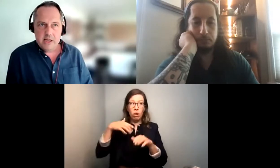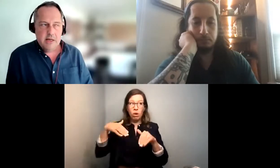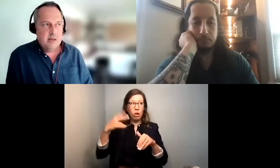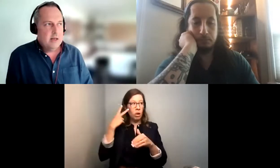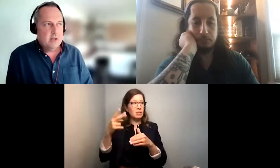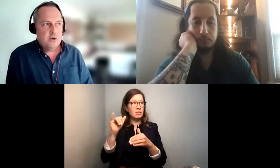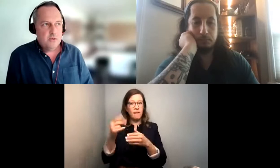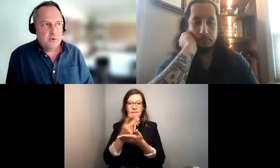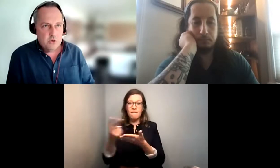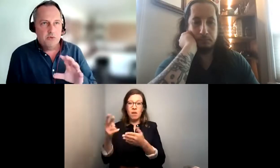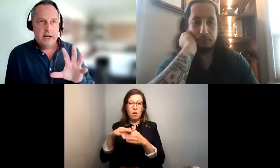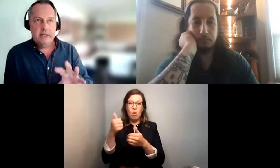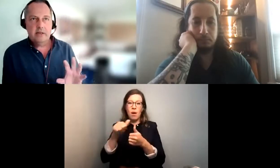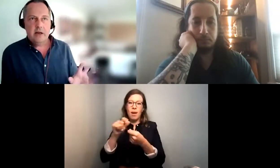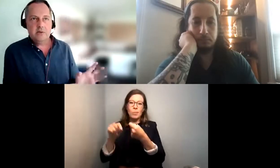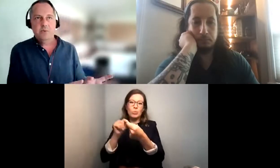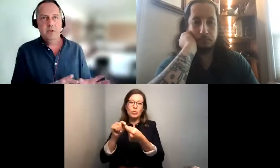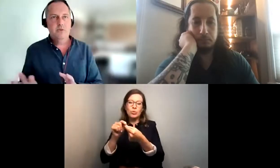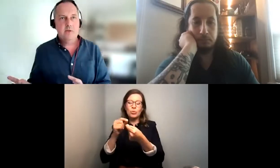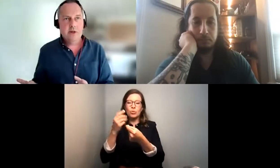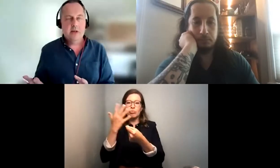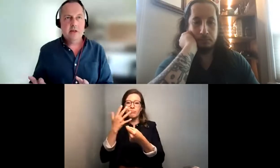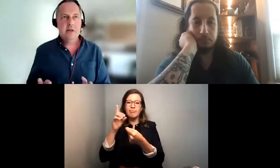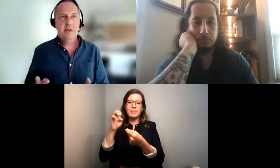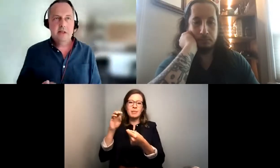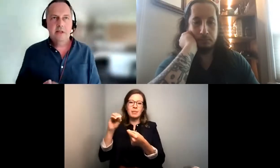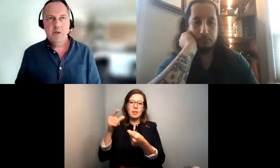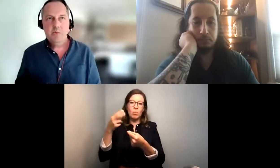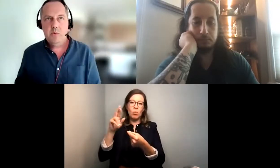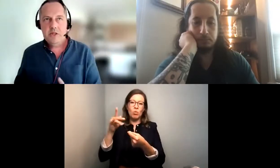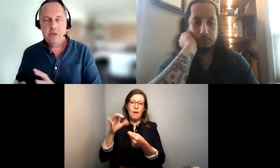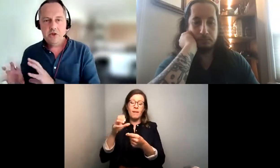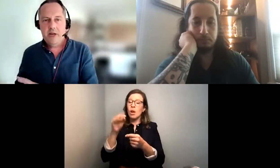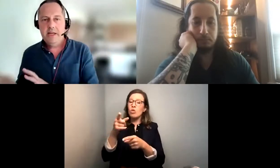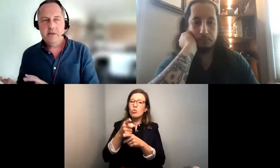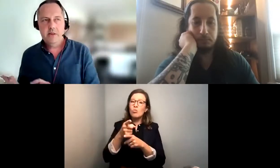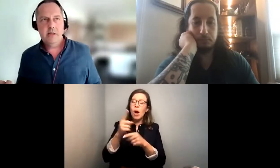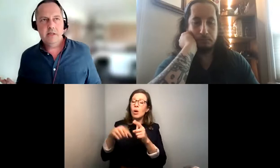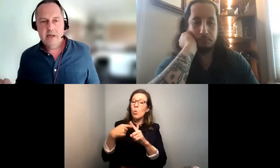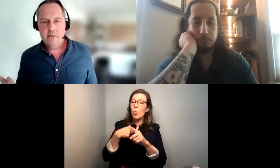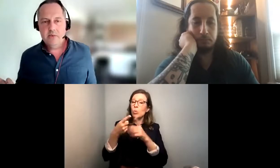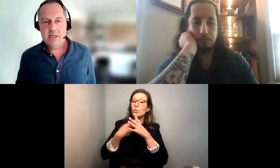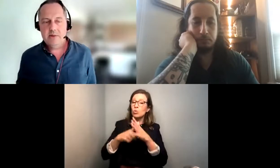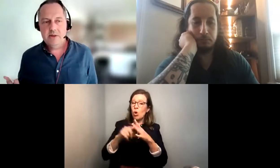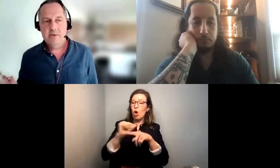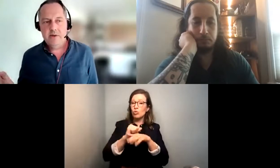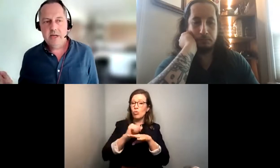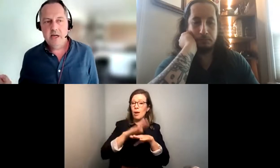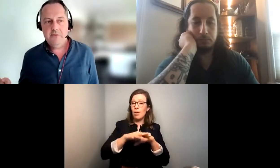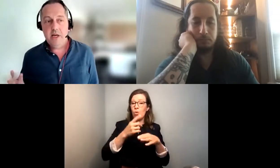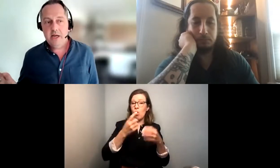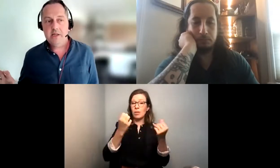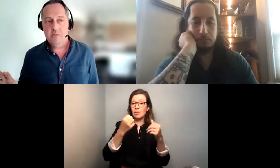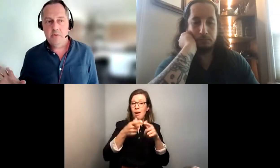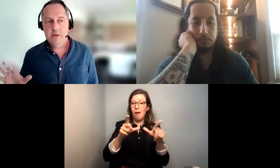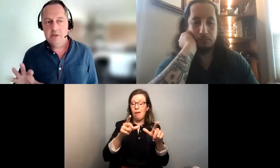demographic. You're right that as we move over, when we start training on the sign language data, we have to be very